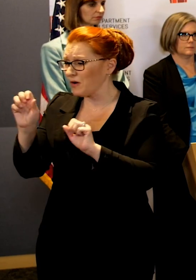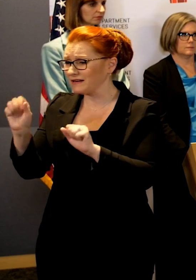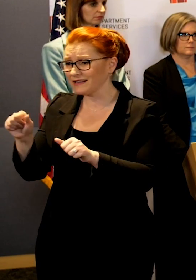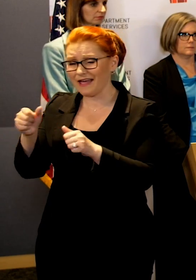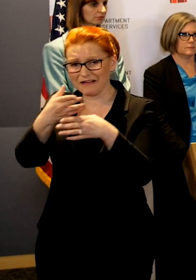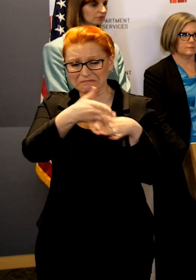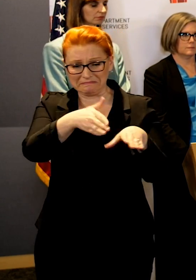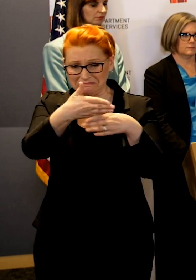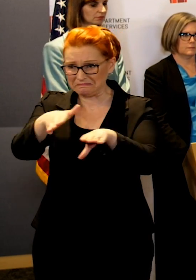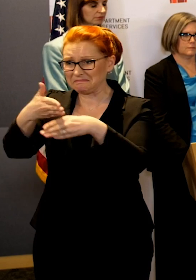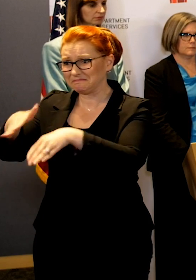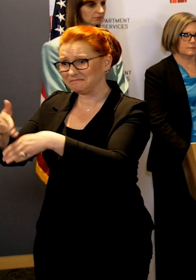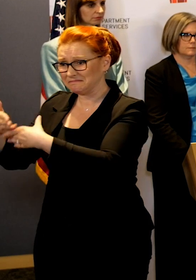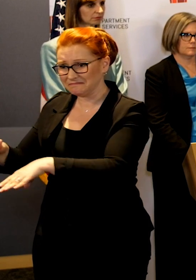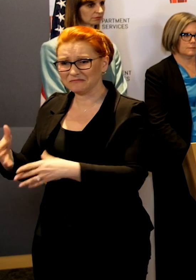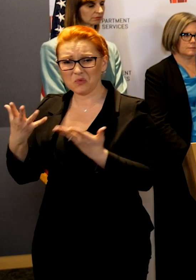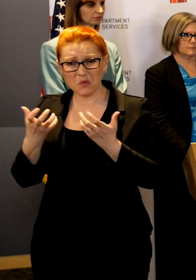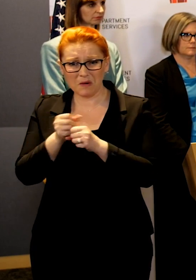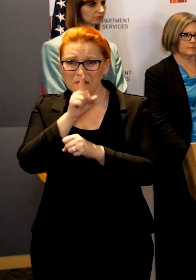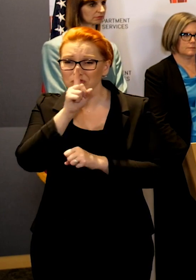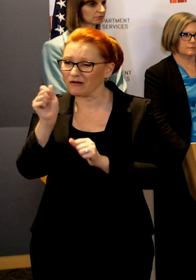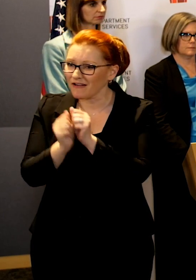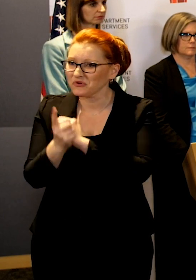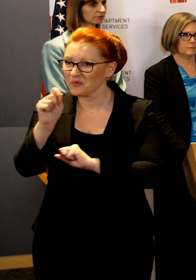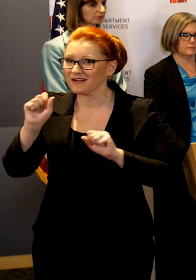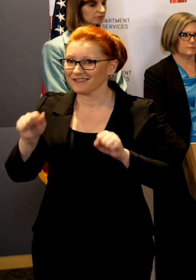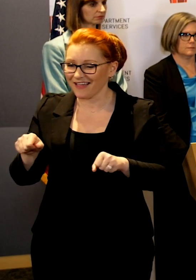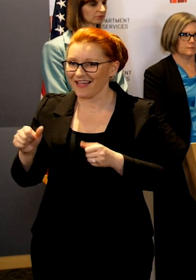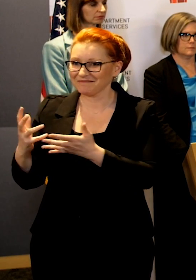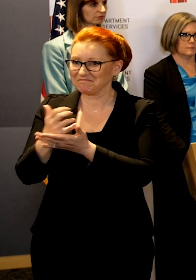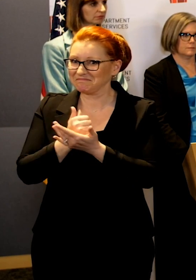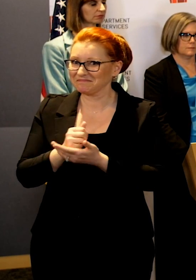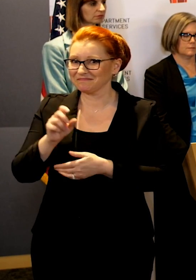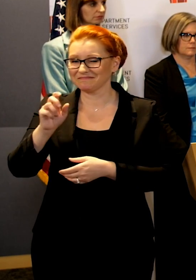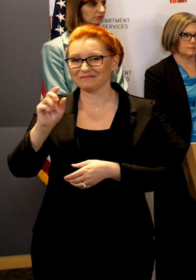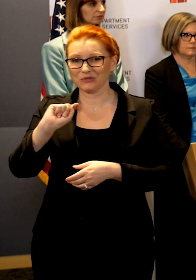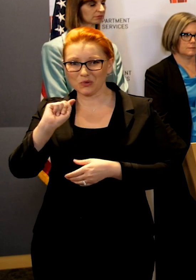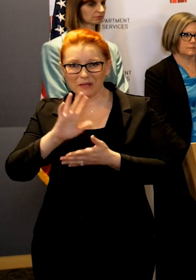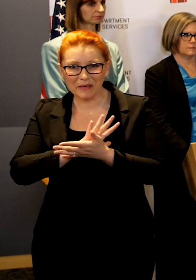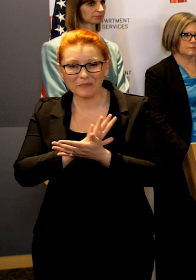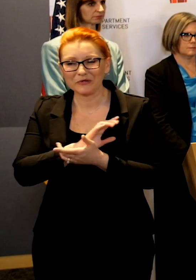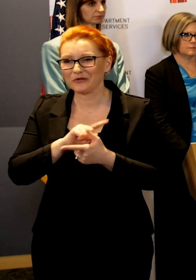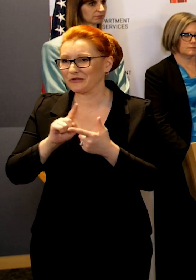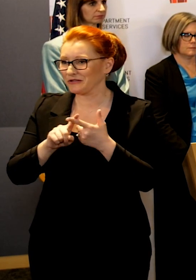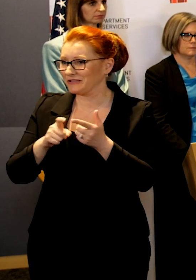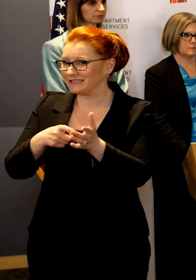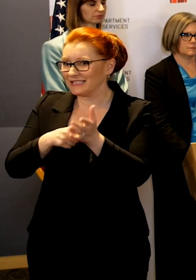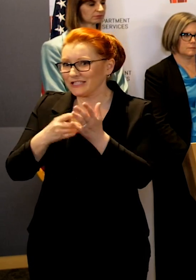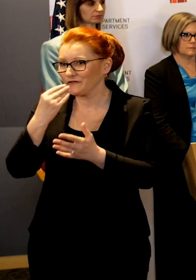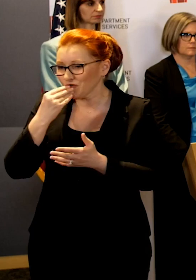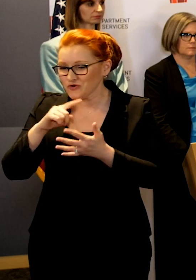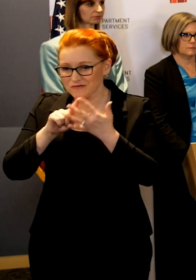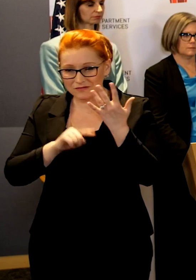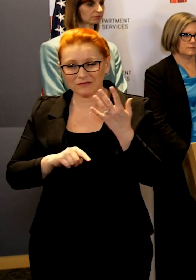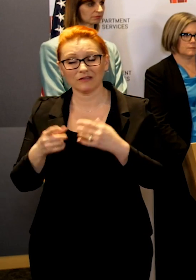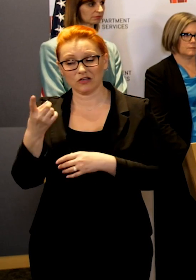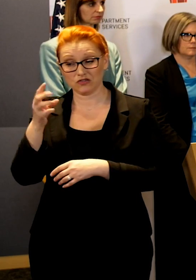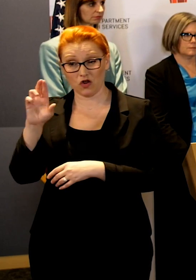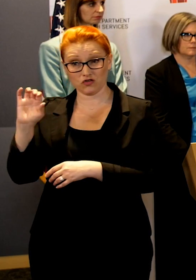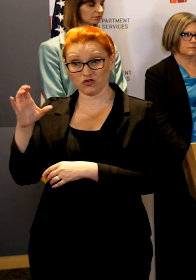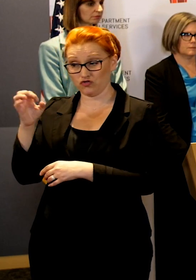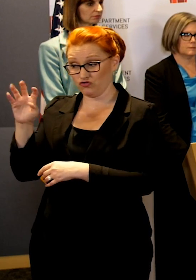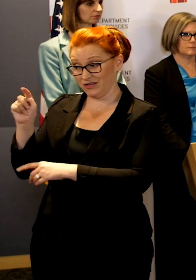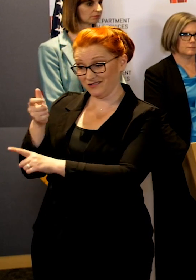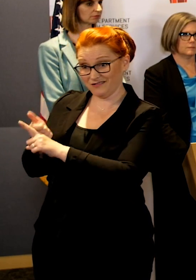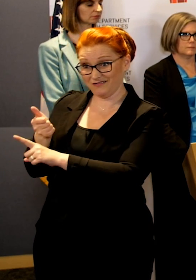toilet paper and necessary things for their food pantry as well. It was Dr. Christ that